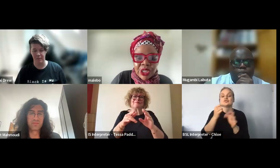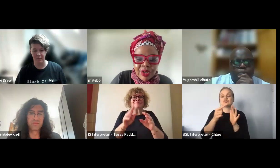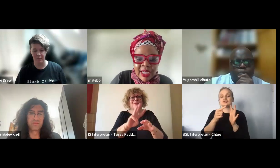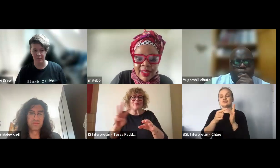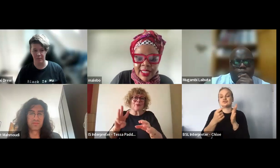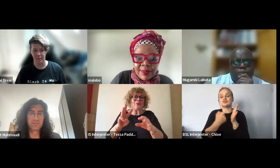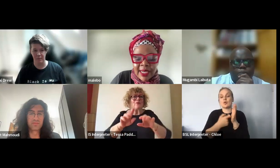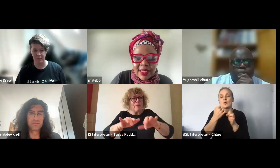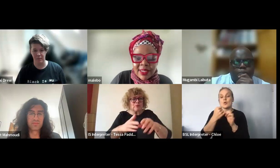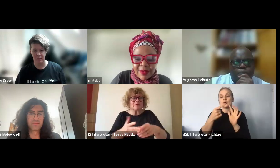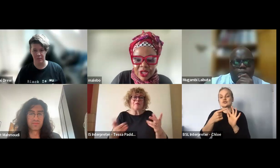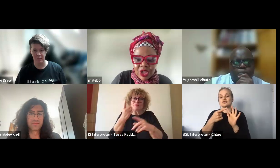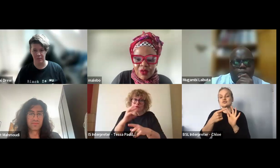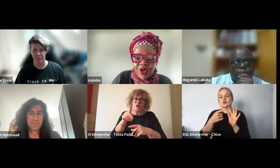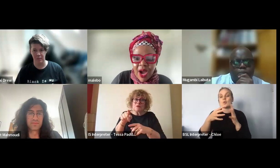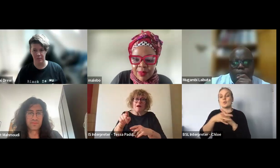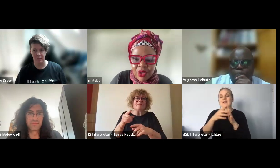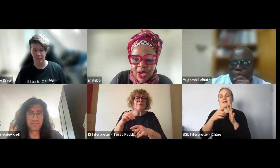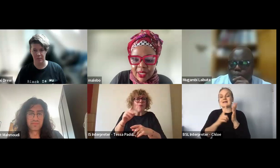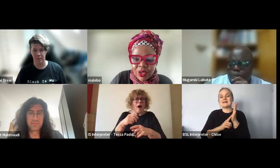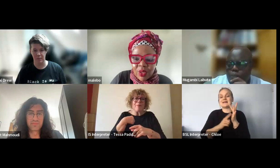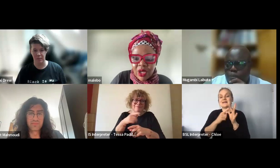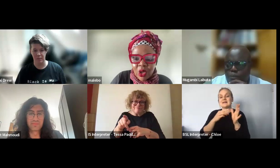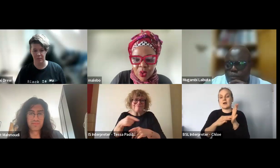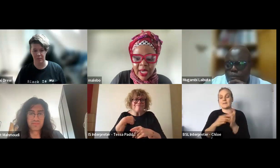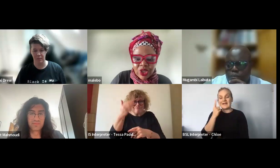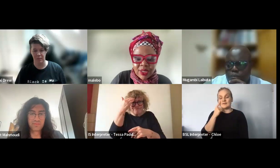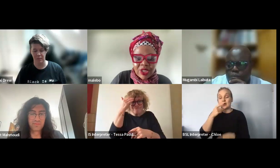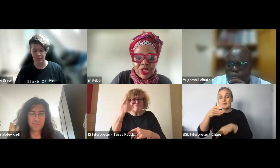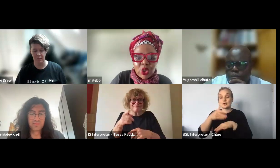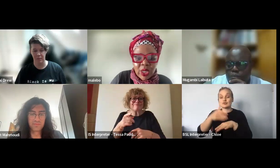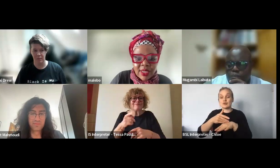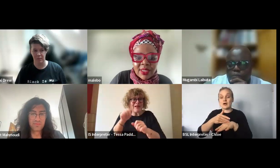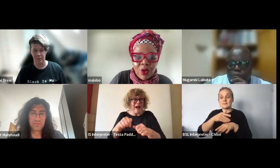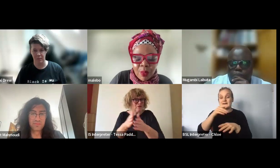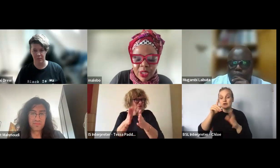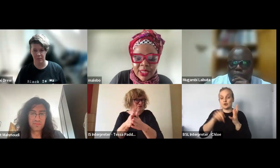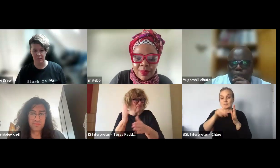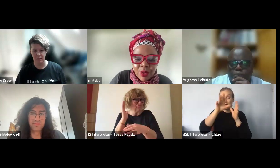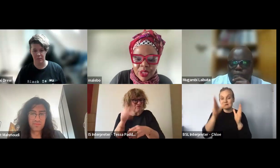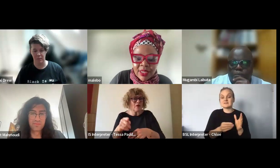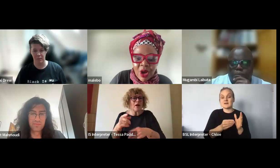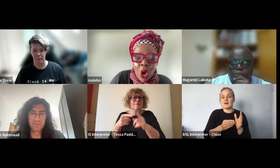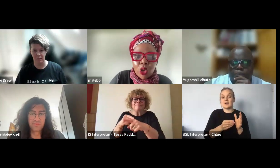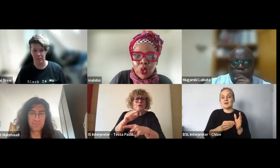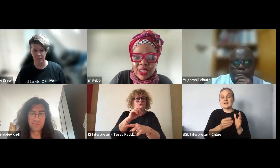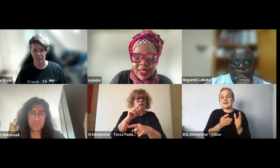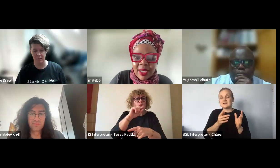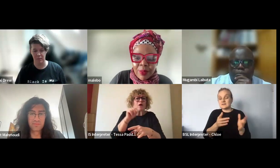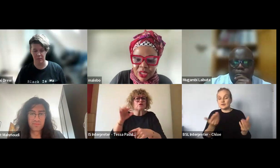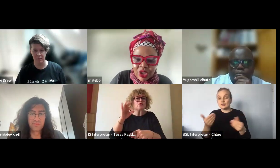says, considering the expanded definition of crime in Uganda to include actions such as joining small political protests